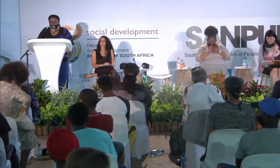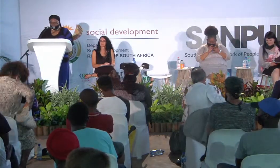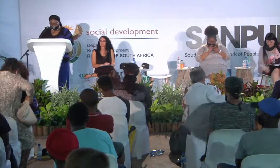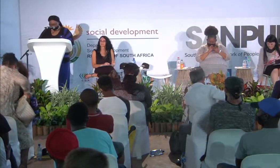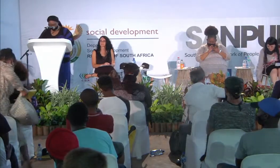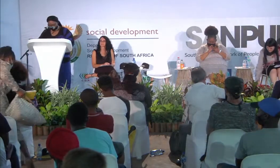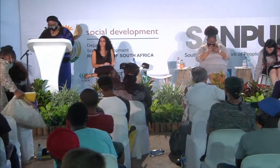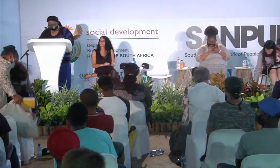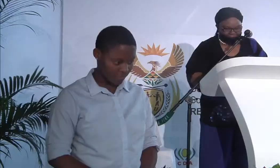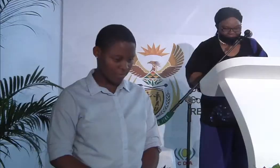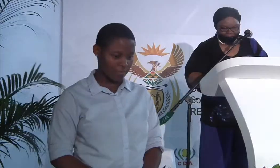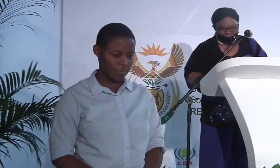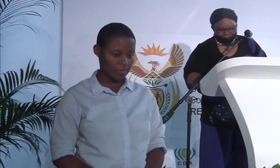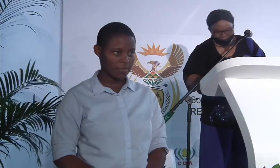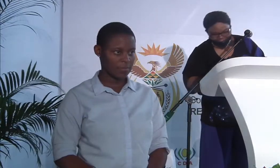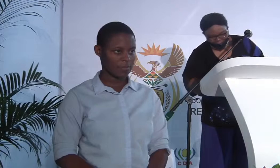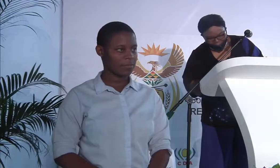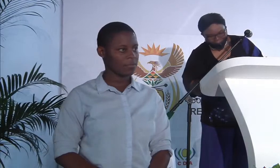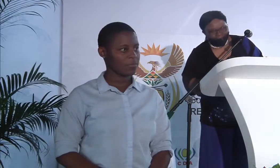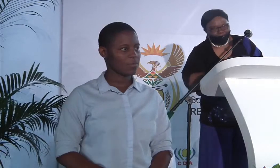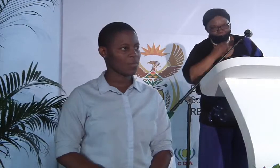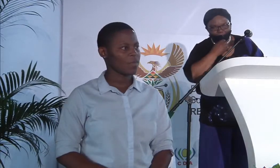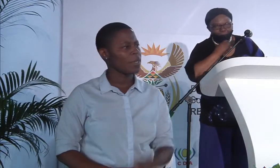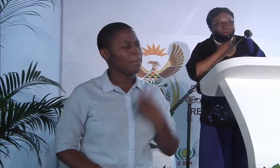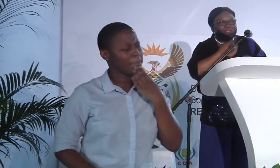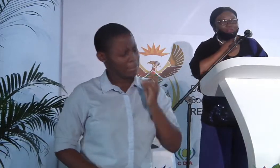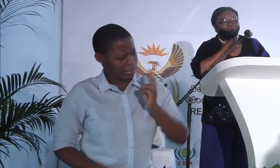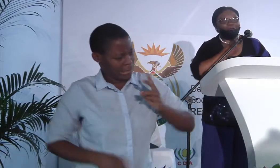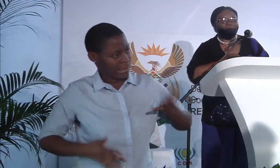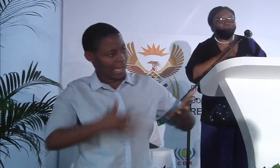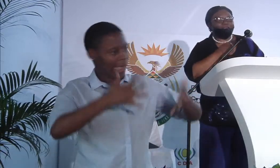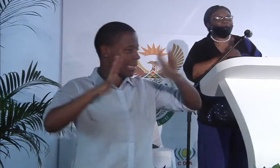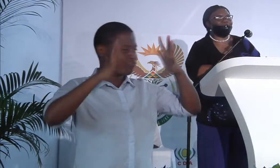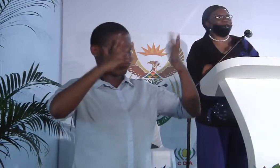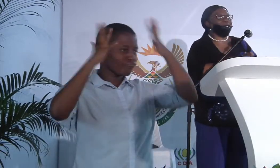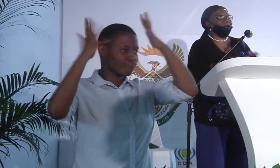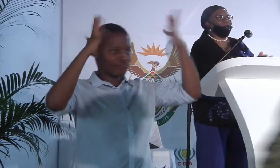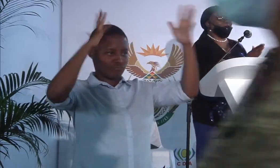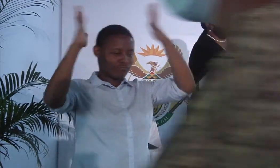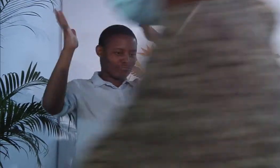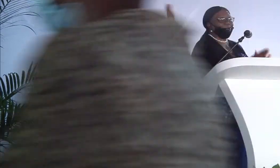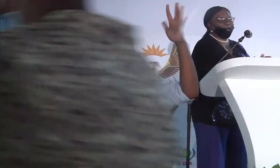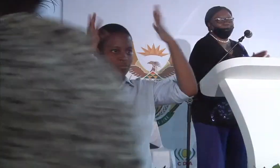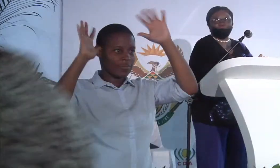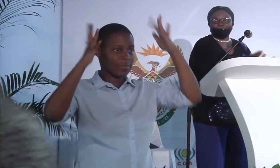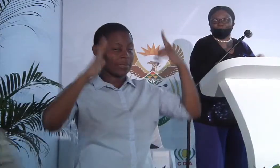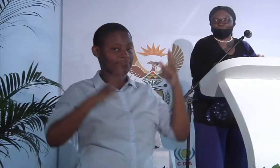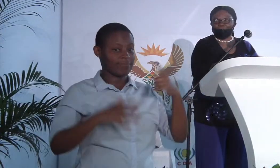you. Another round hand of applause for our Deputy Mayor.